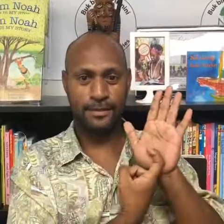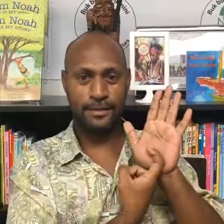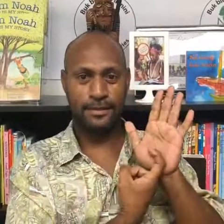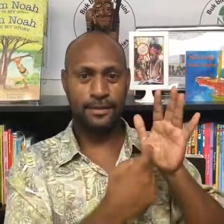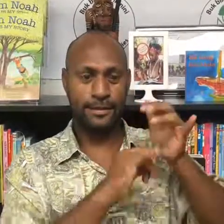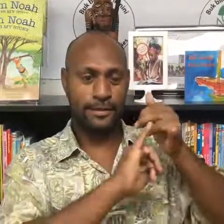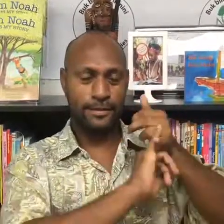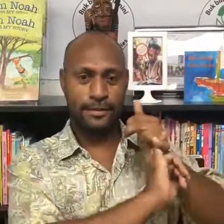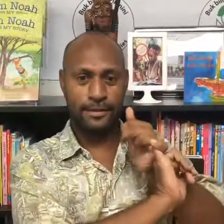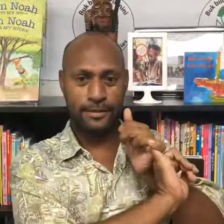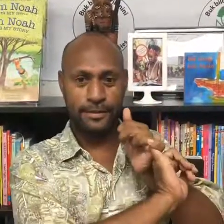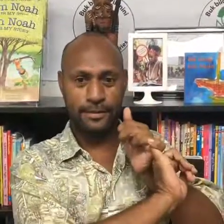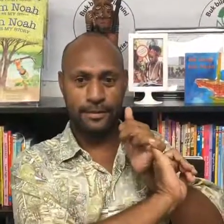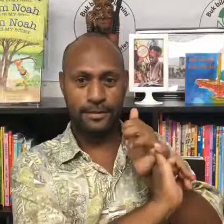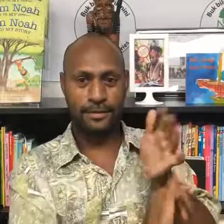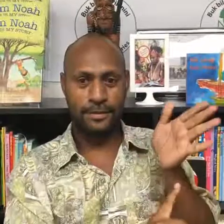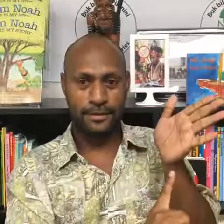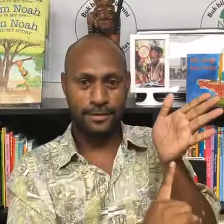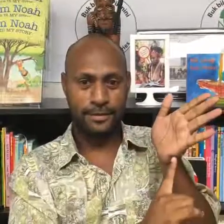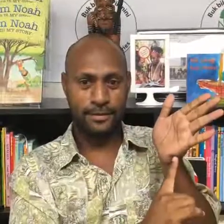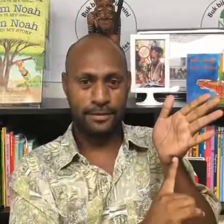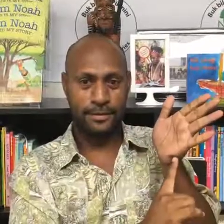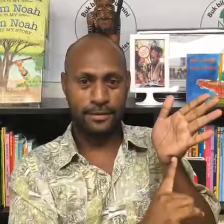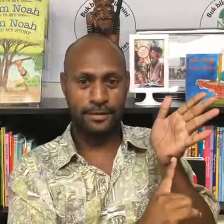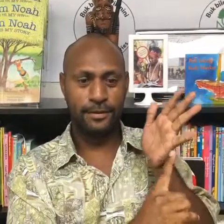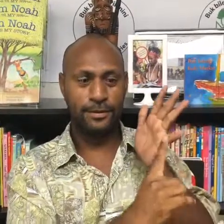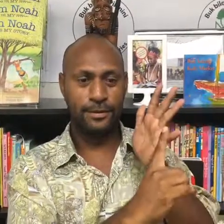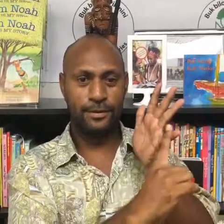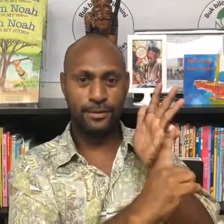R, S, T,